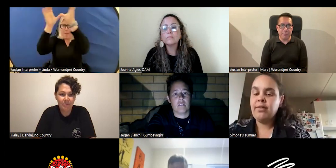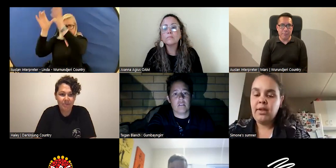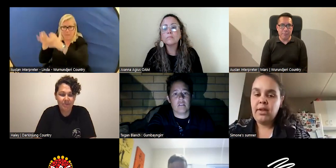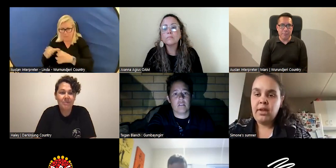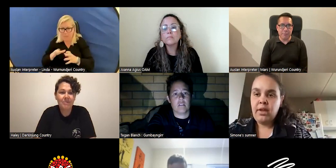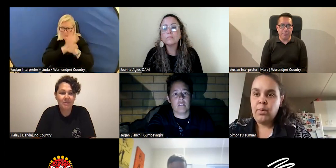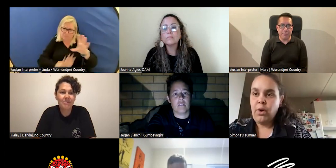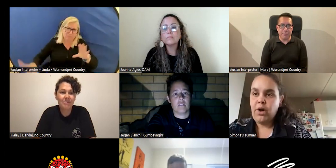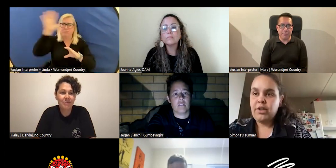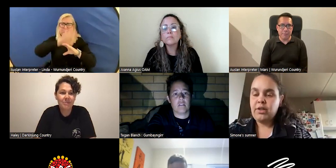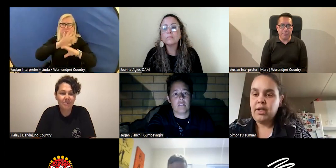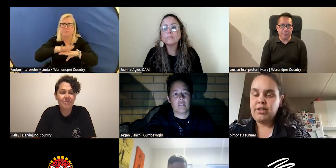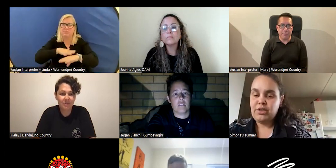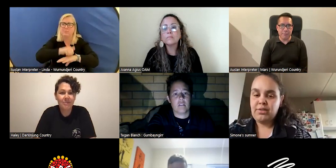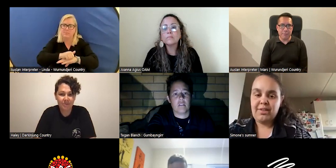and